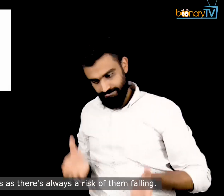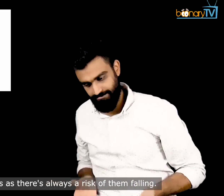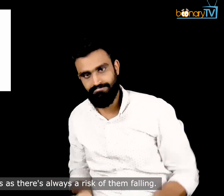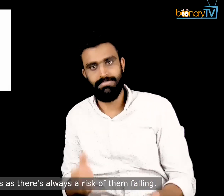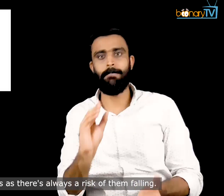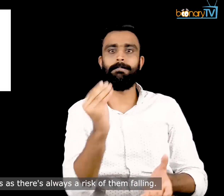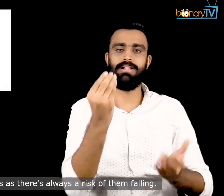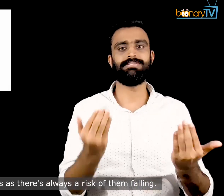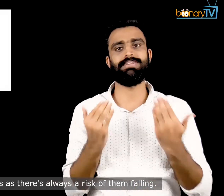falling.